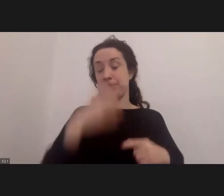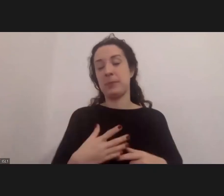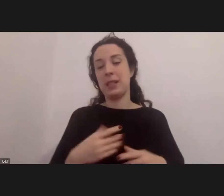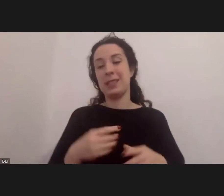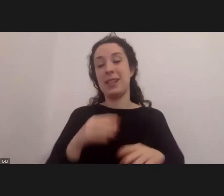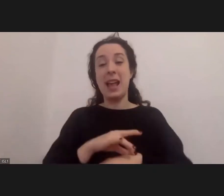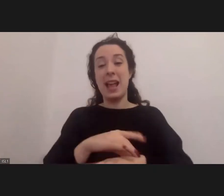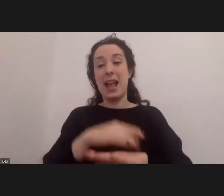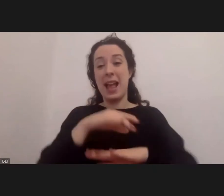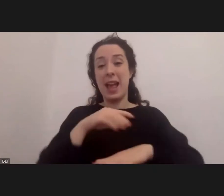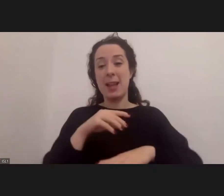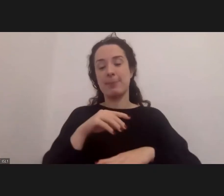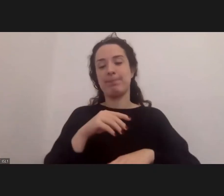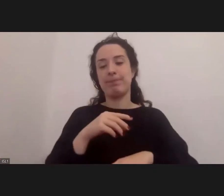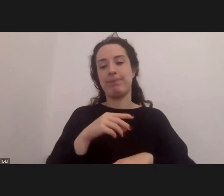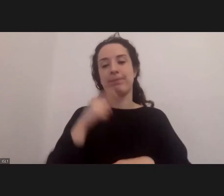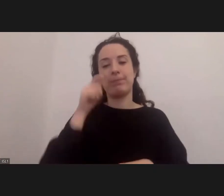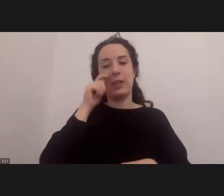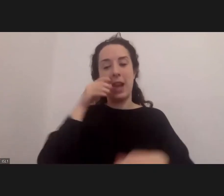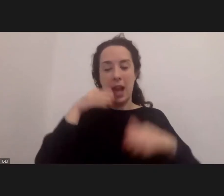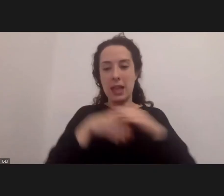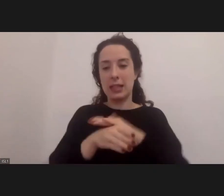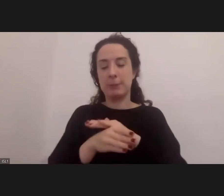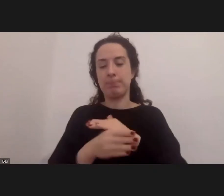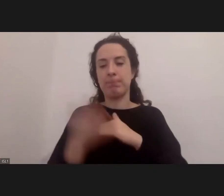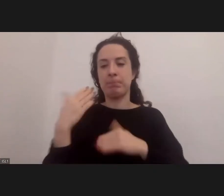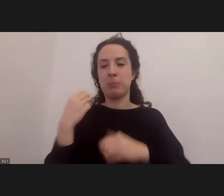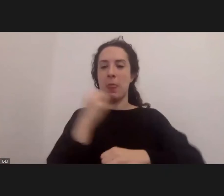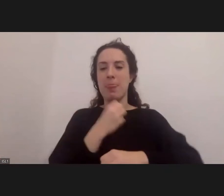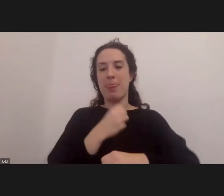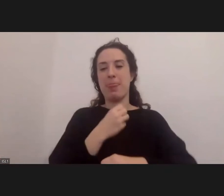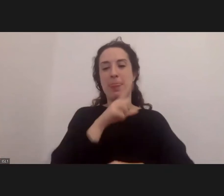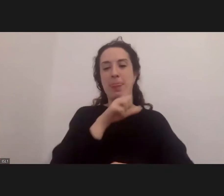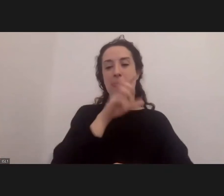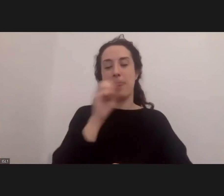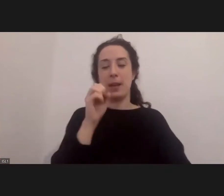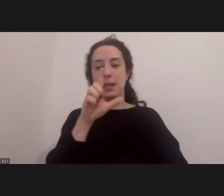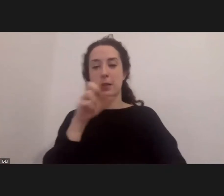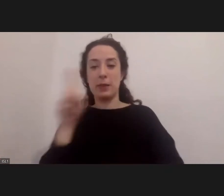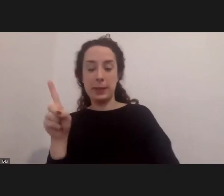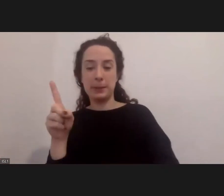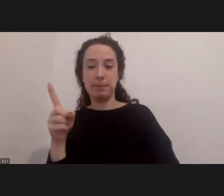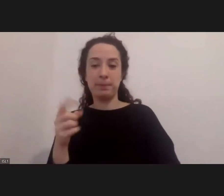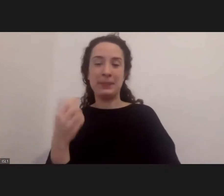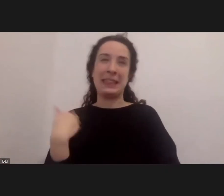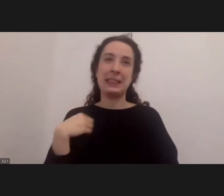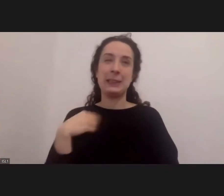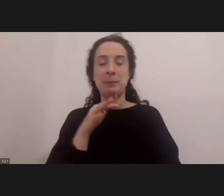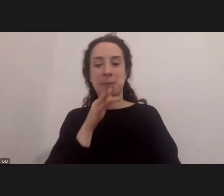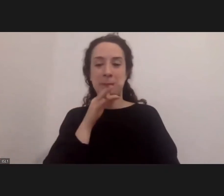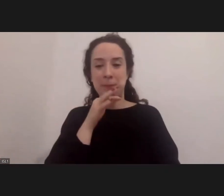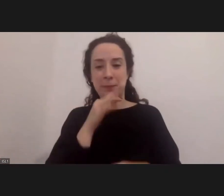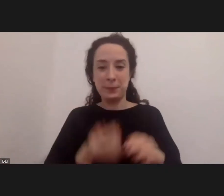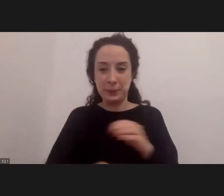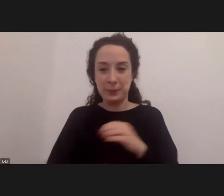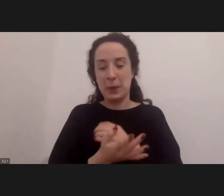in December 2021. For the moment is in Polish, but it will soon translate it into